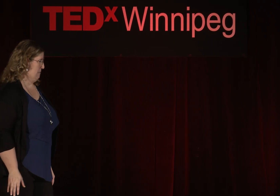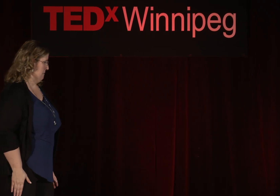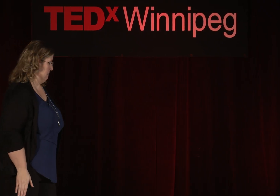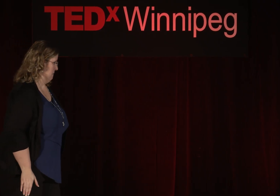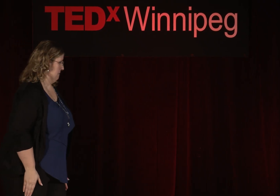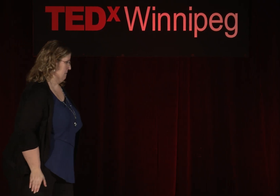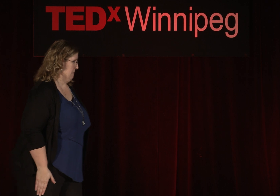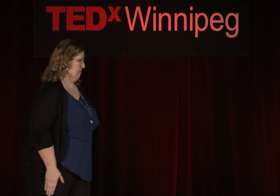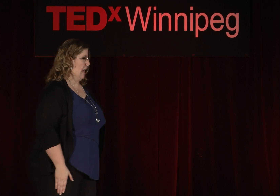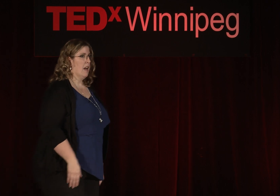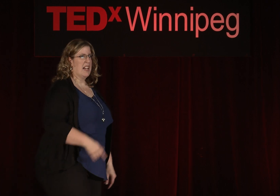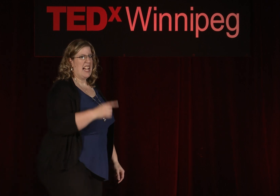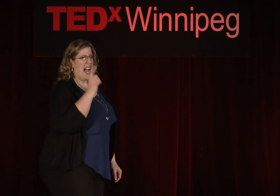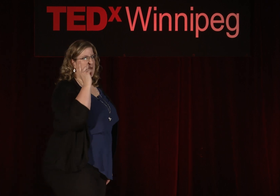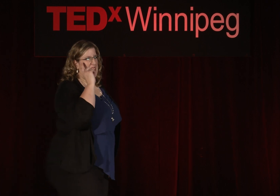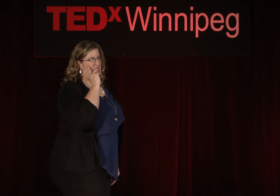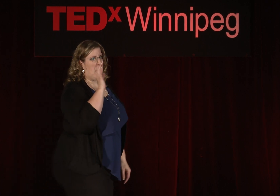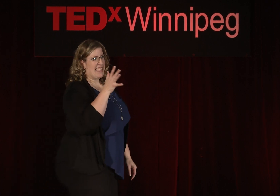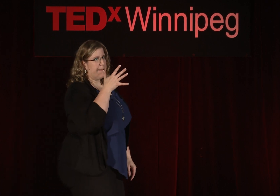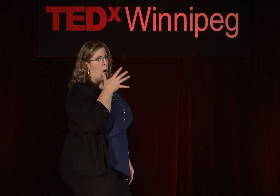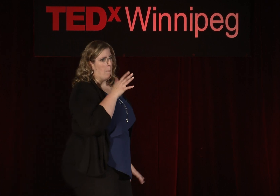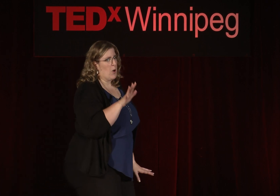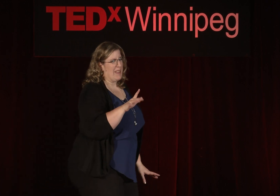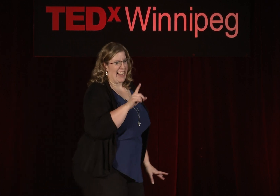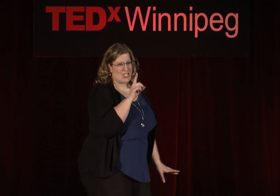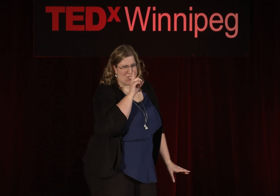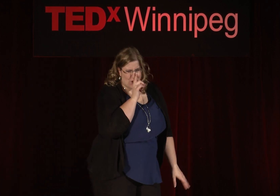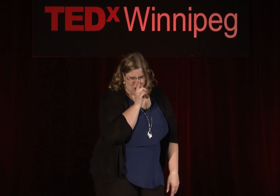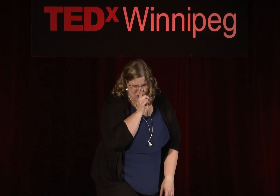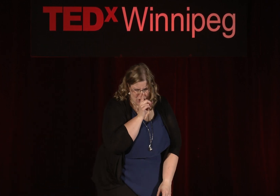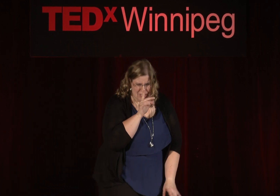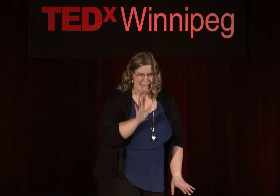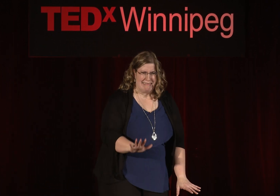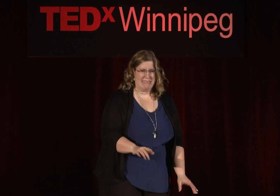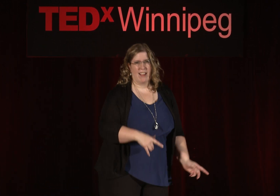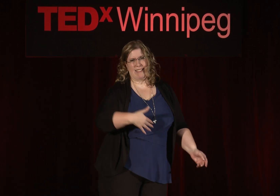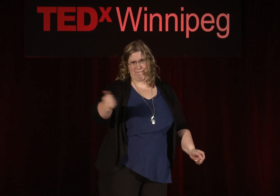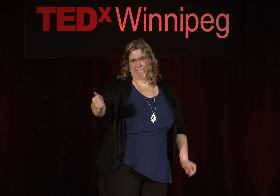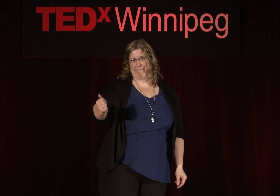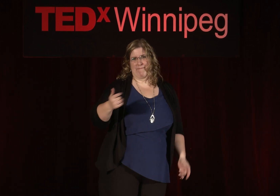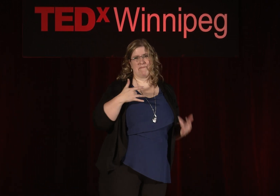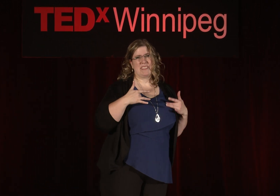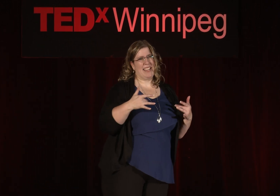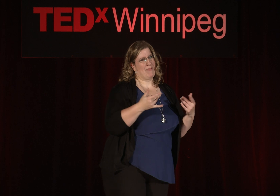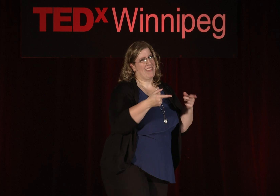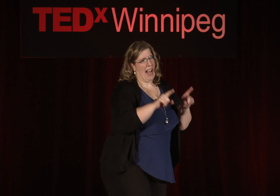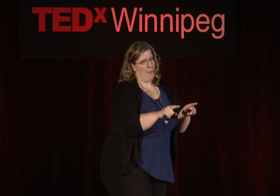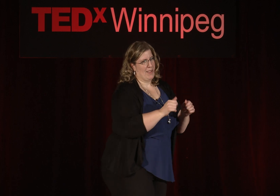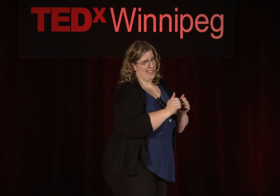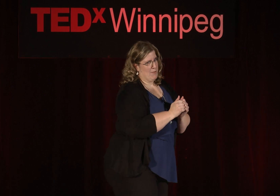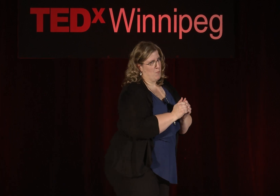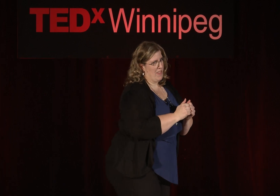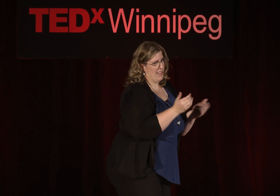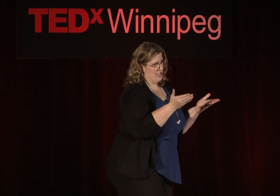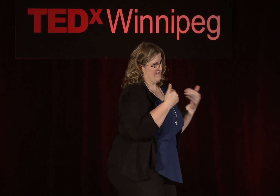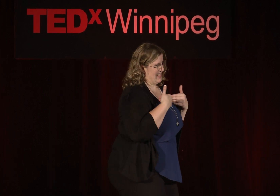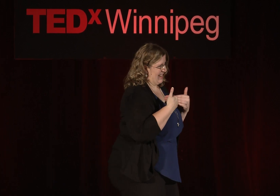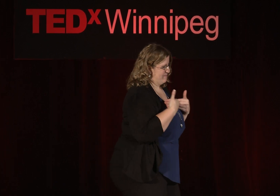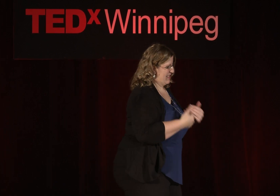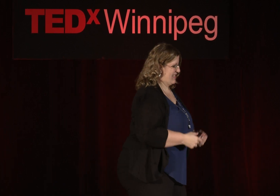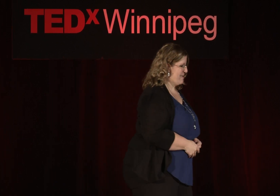And I honestly expected his mother to shush him and they carry on, because that tends to be what happens when people see the